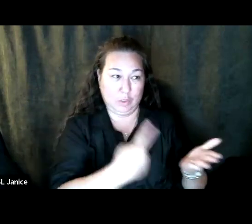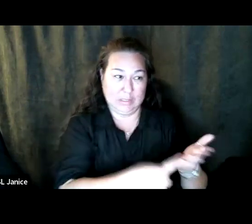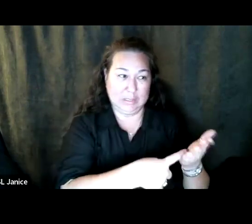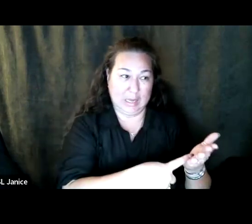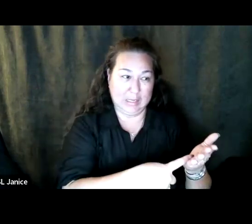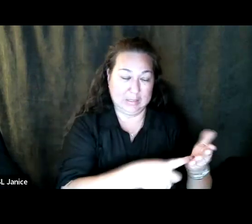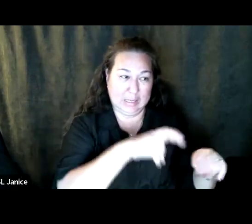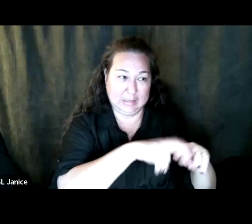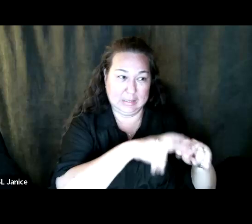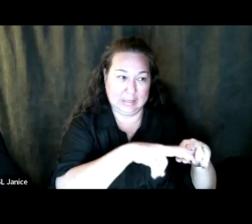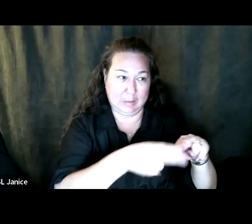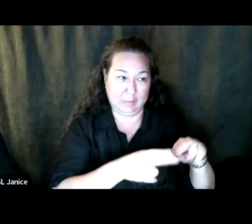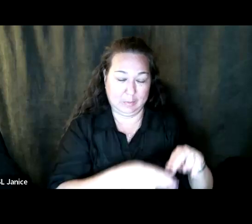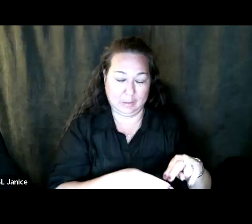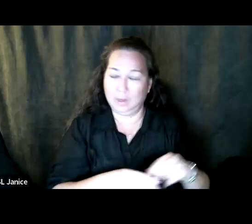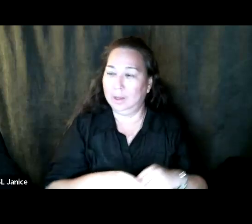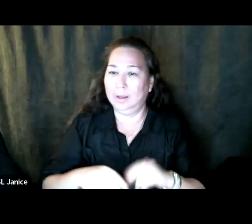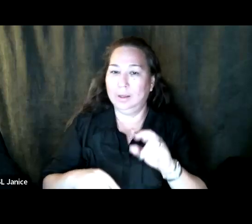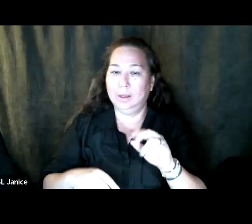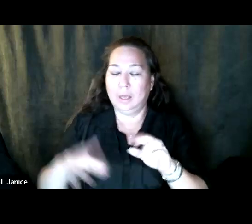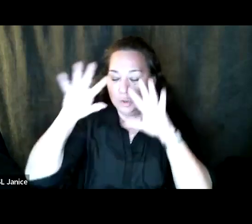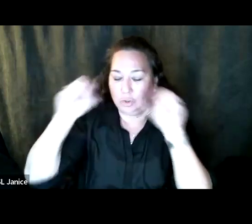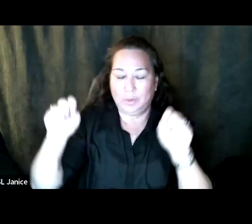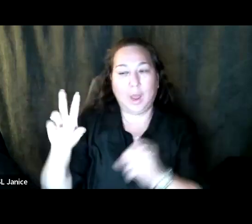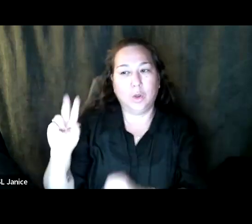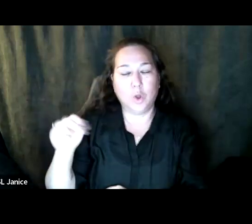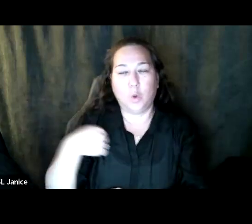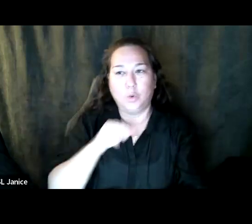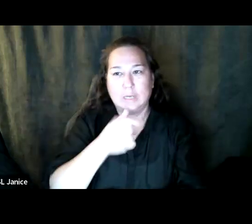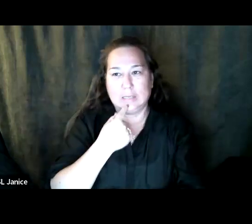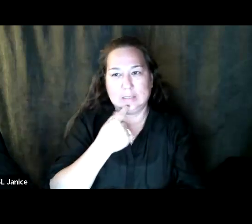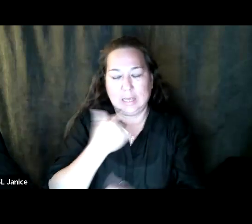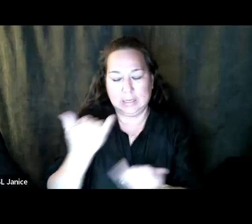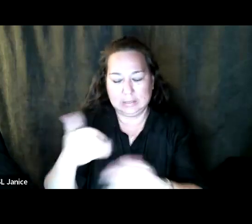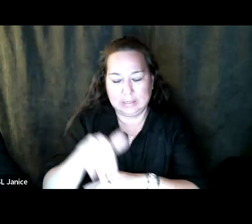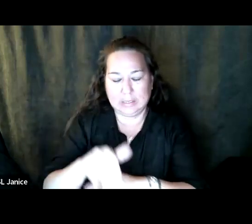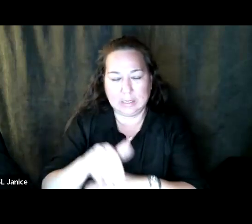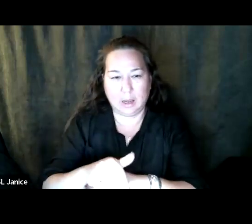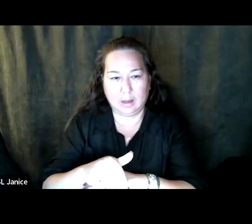we're not naming tonight where that offset would be. That will come as we talk